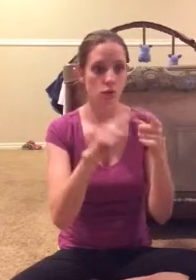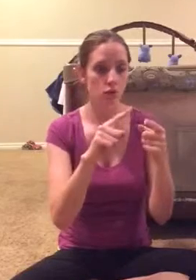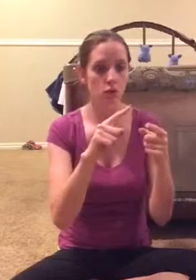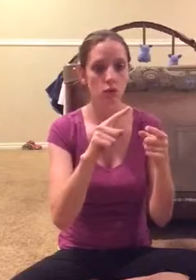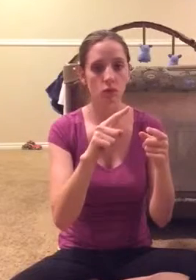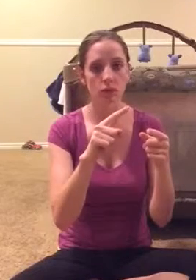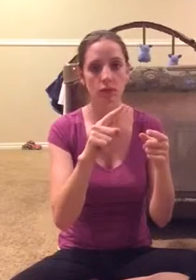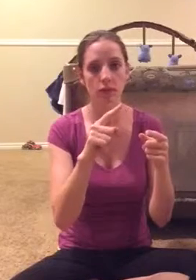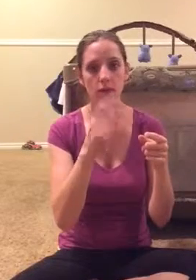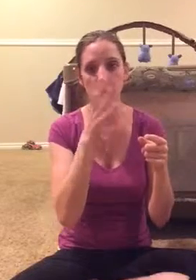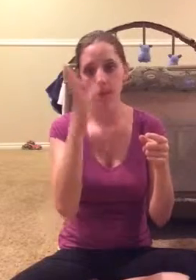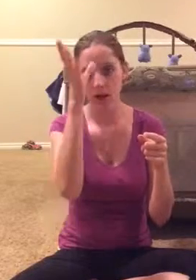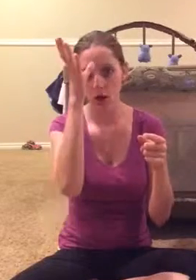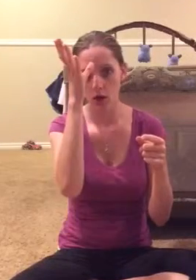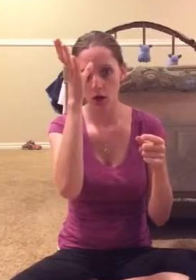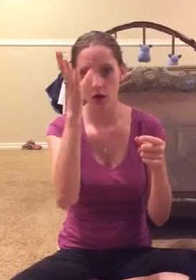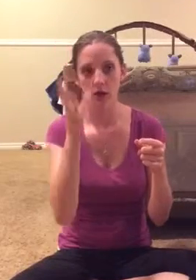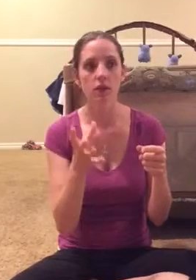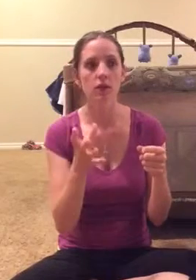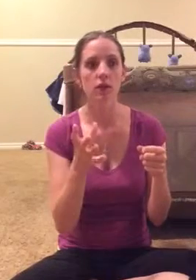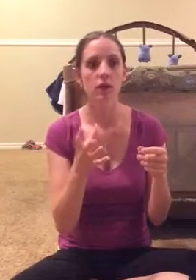Many messages of condolence were left